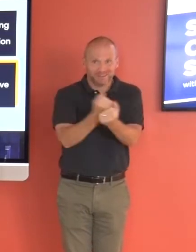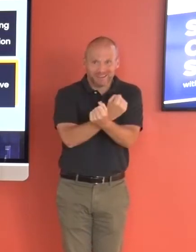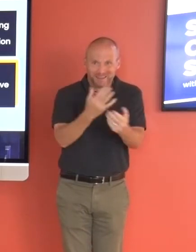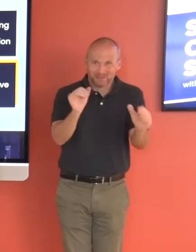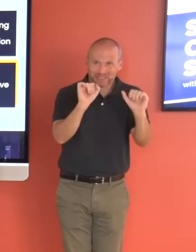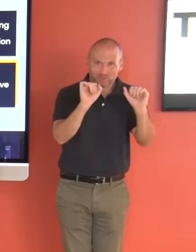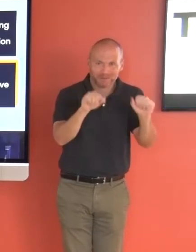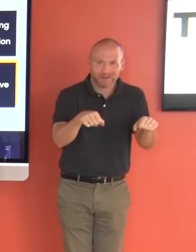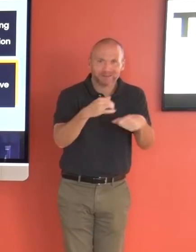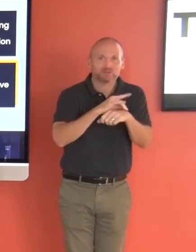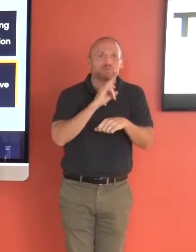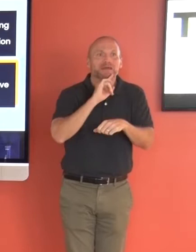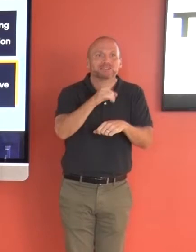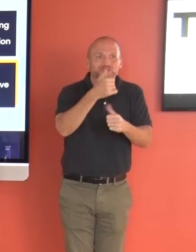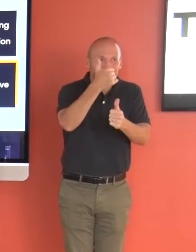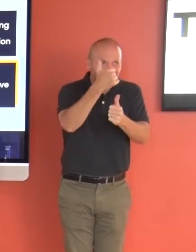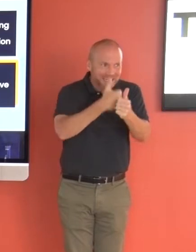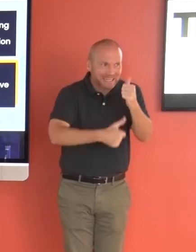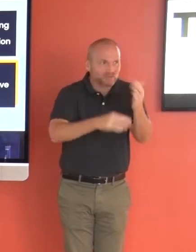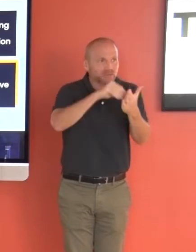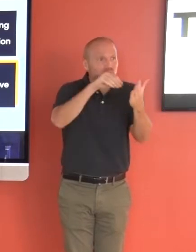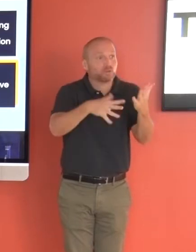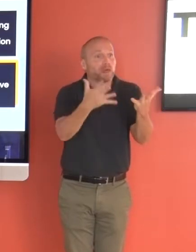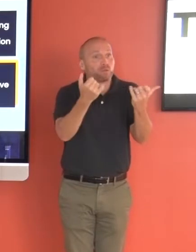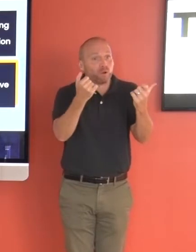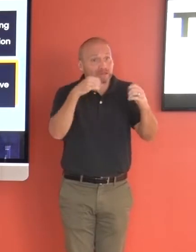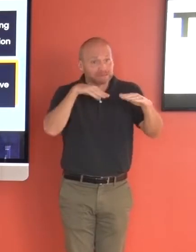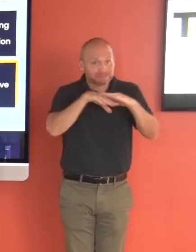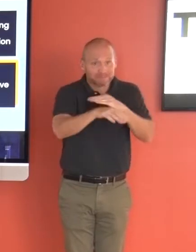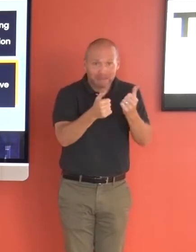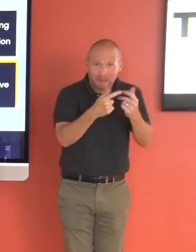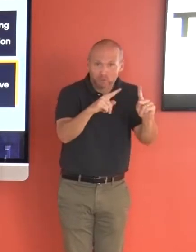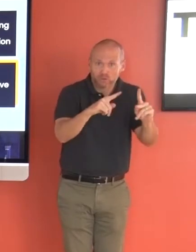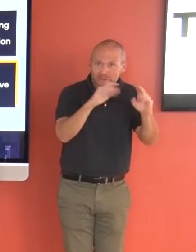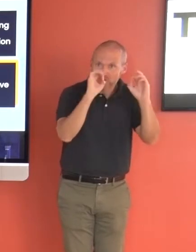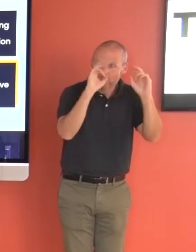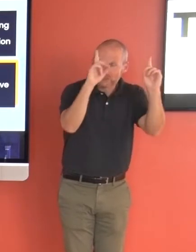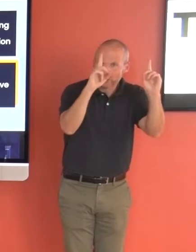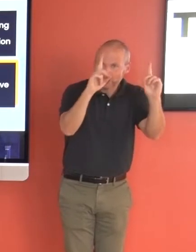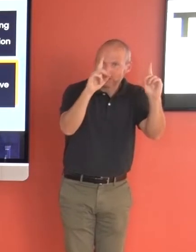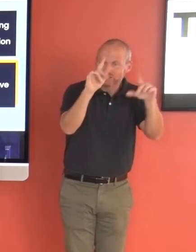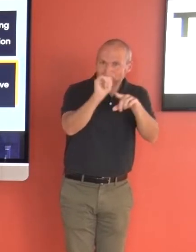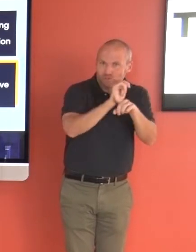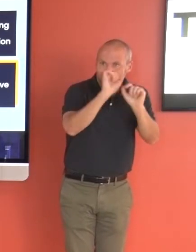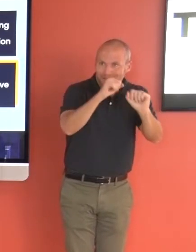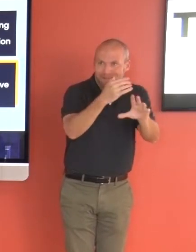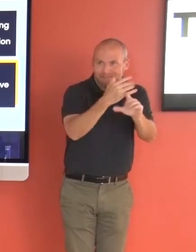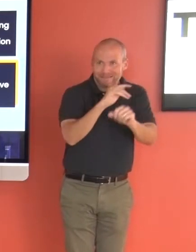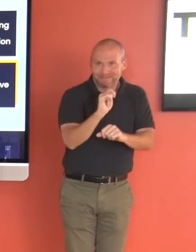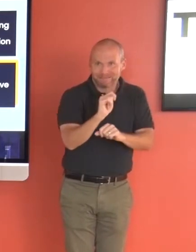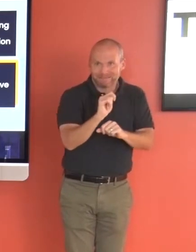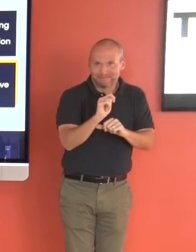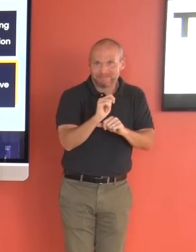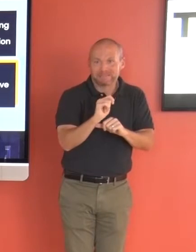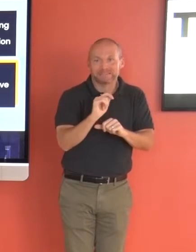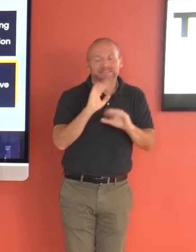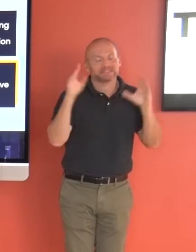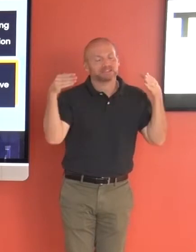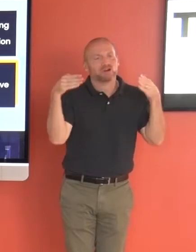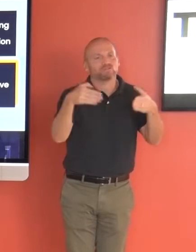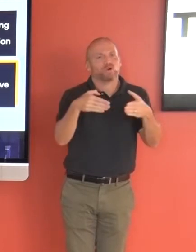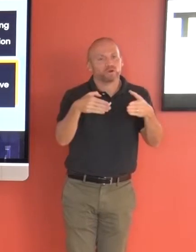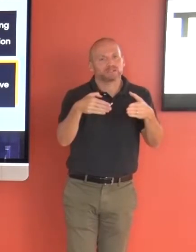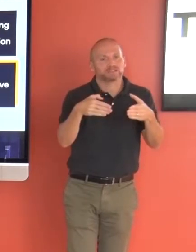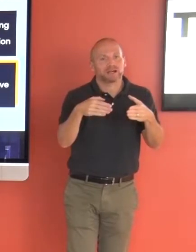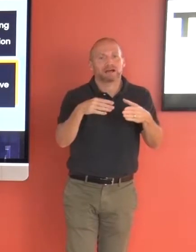we can to make sure that every student that wants an opportunity for education and training is able to get that? So that's our focus on